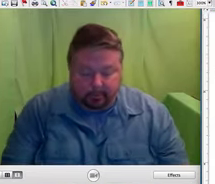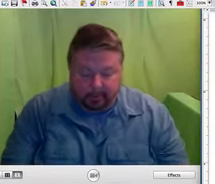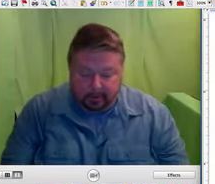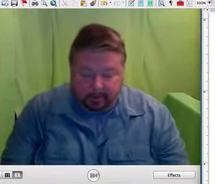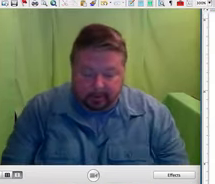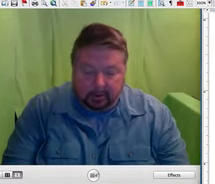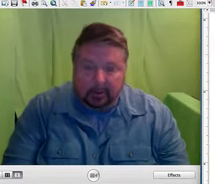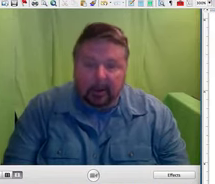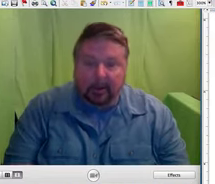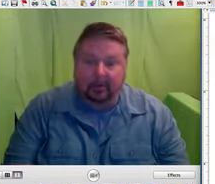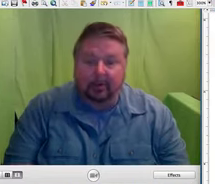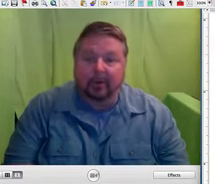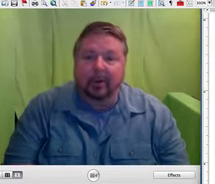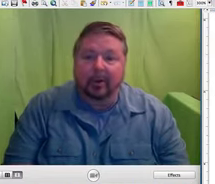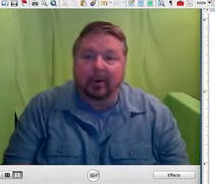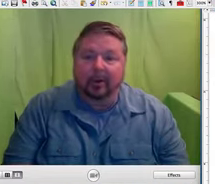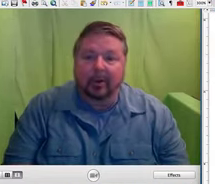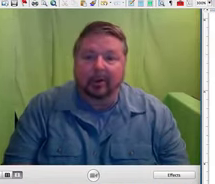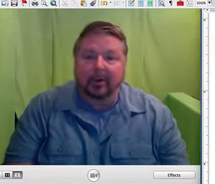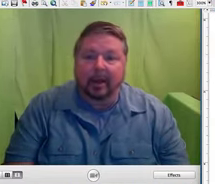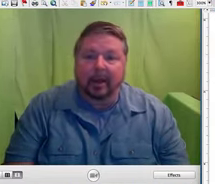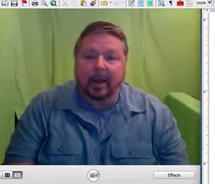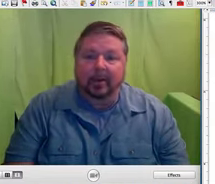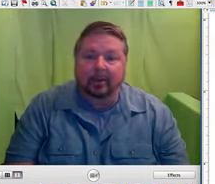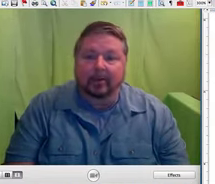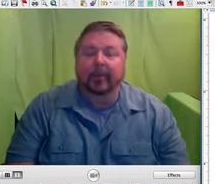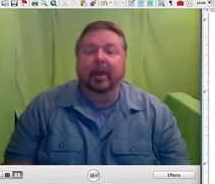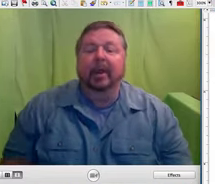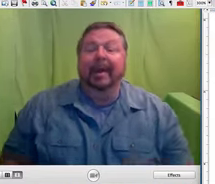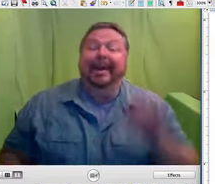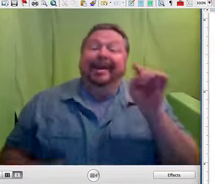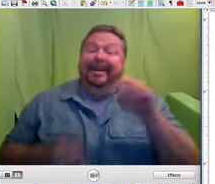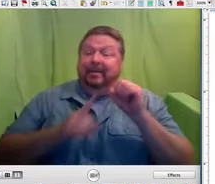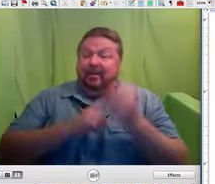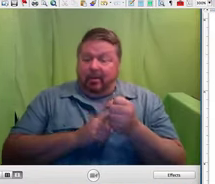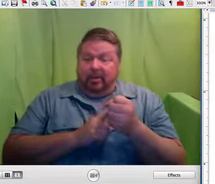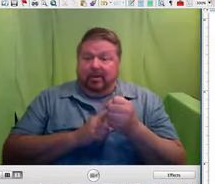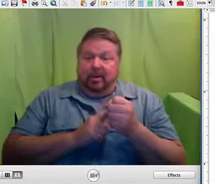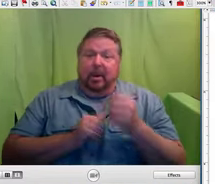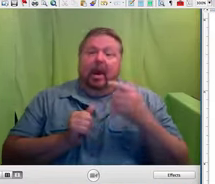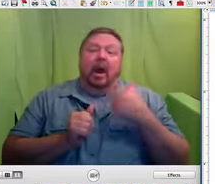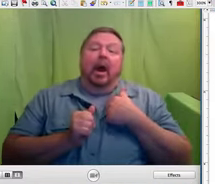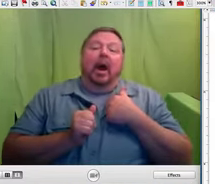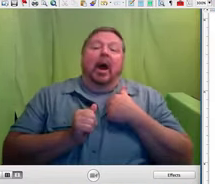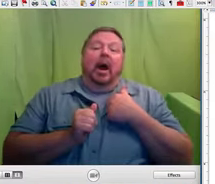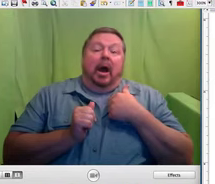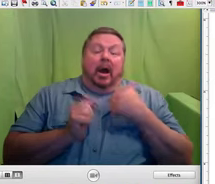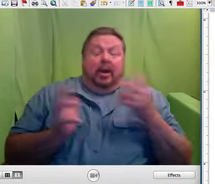boop. Latter, and the other one is ladder. In this situation,